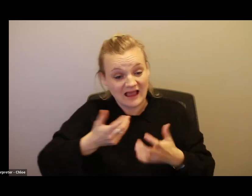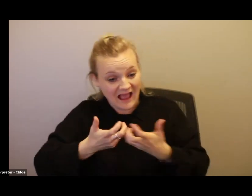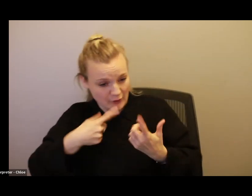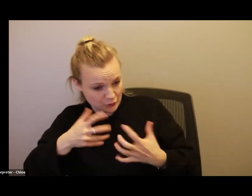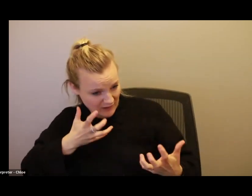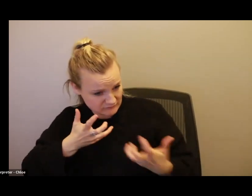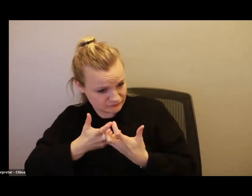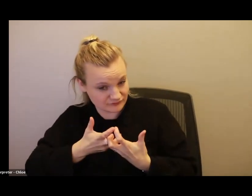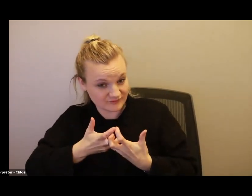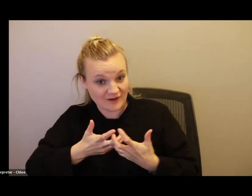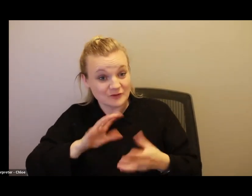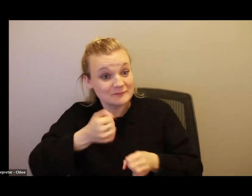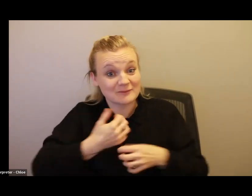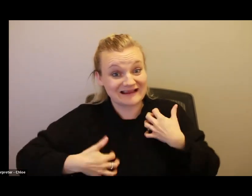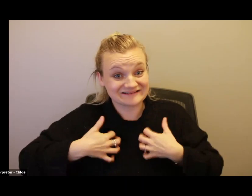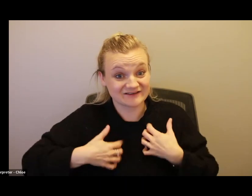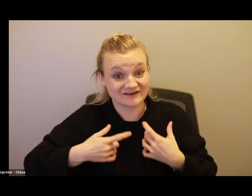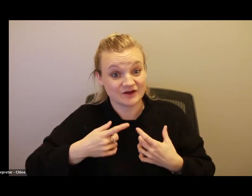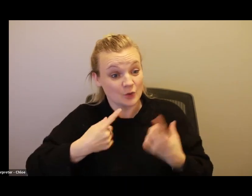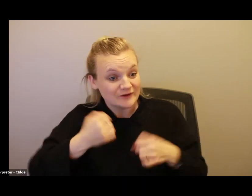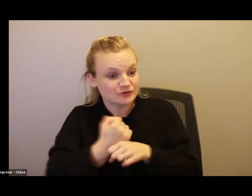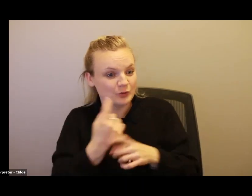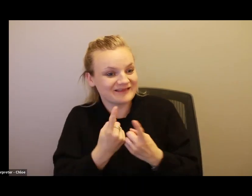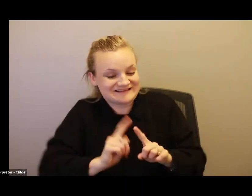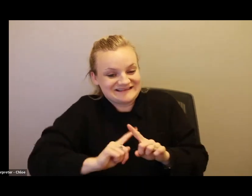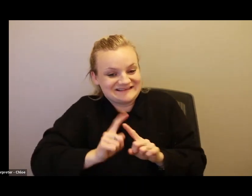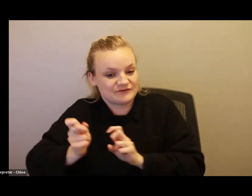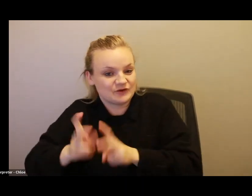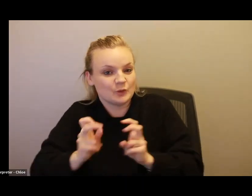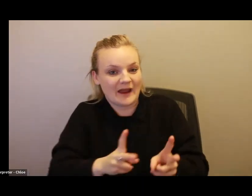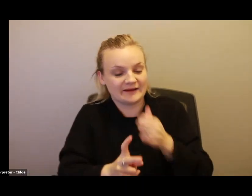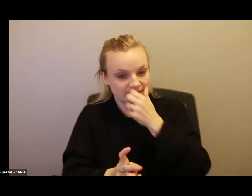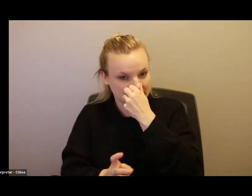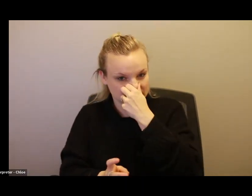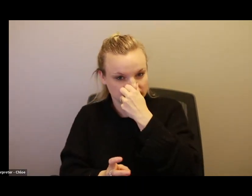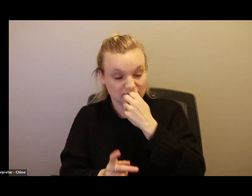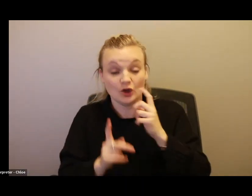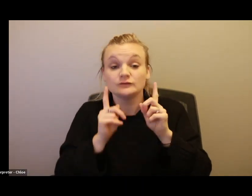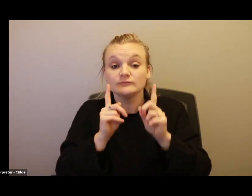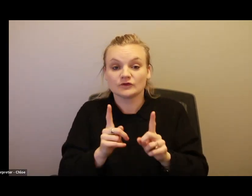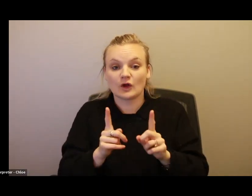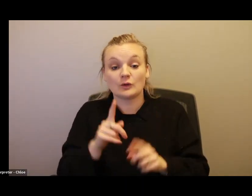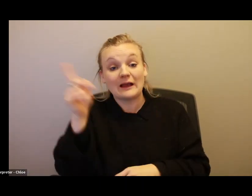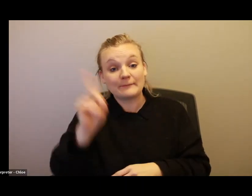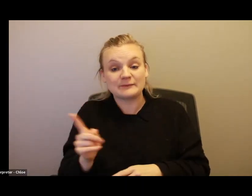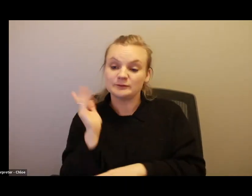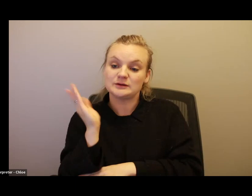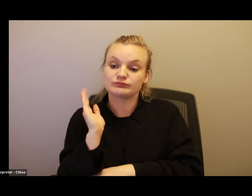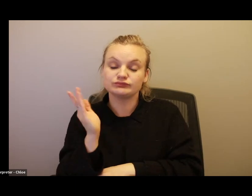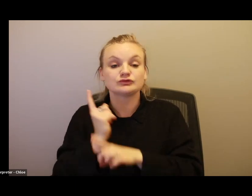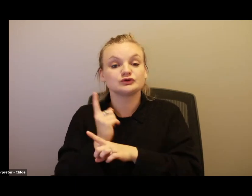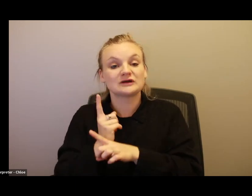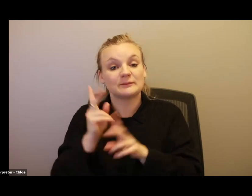much more exciting when we do things in different ways. Yeah, so we've had people speaking on the topic